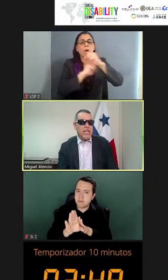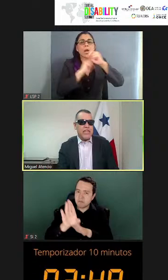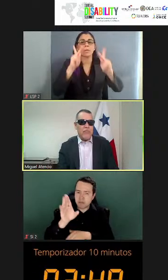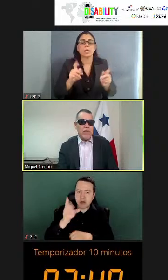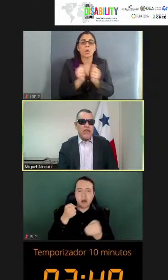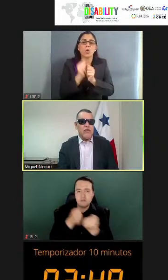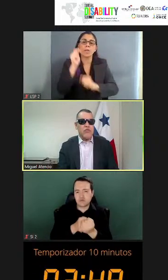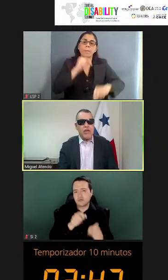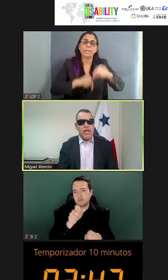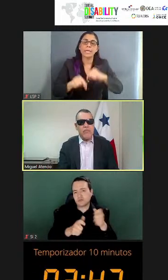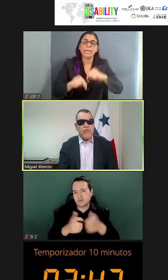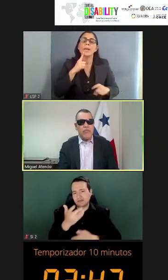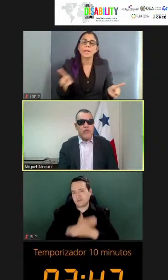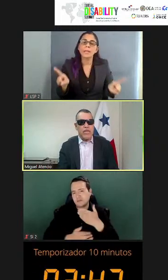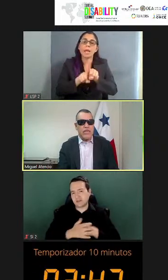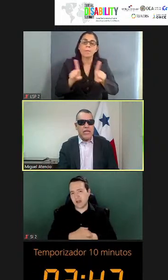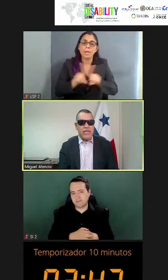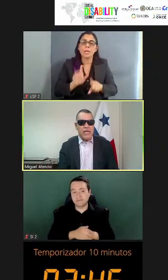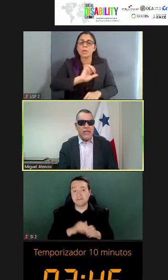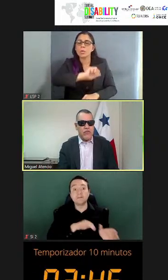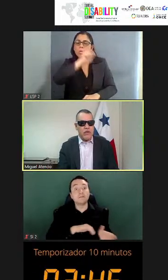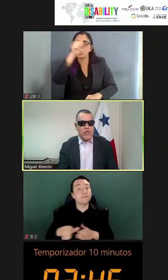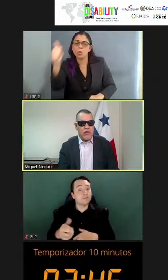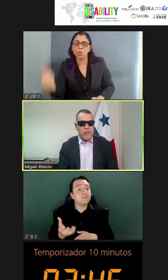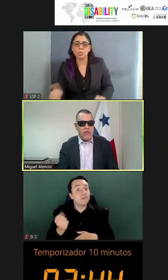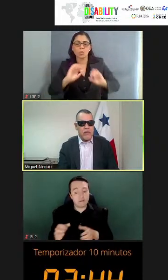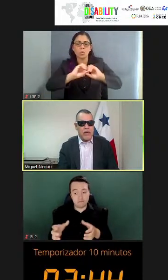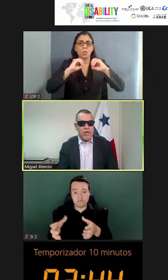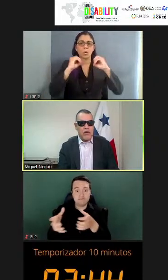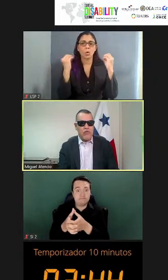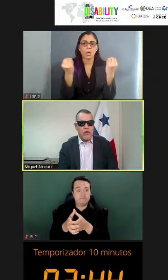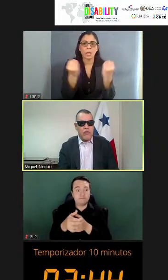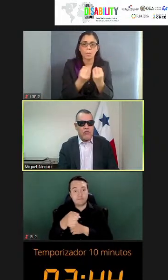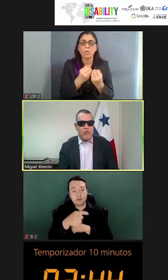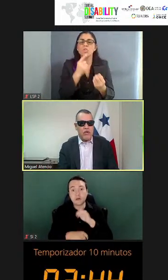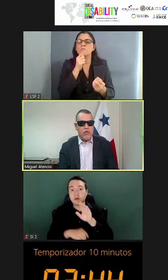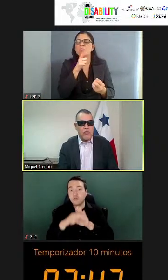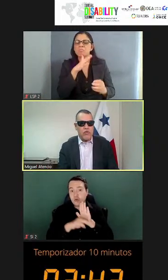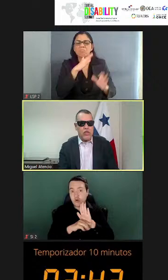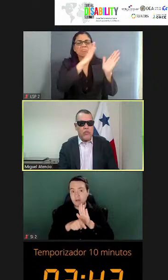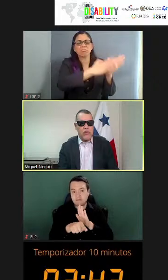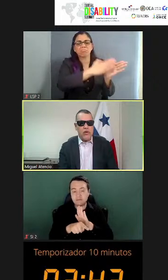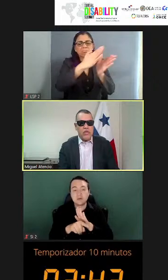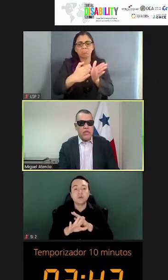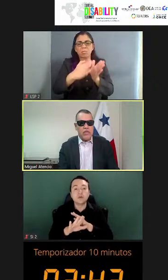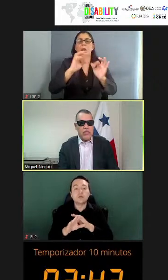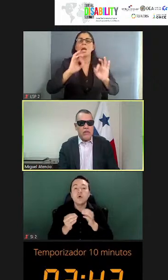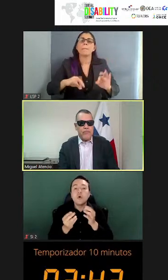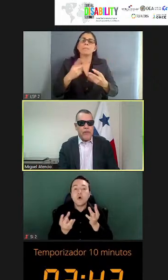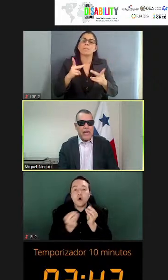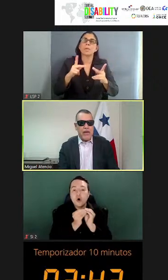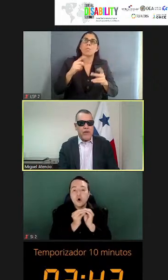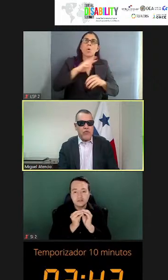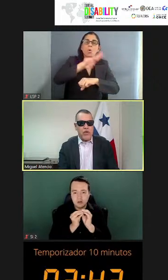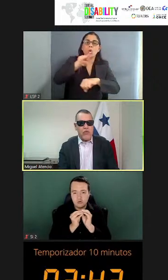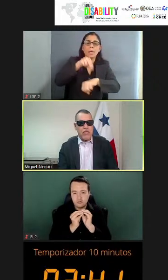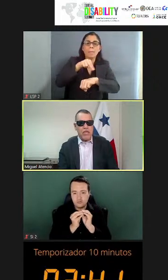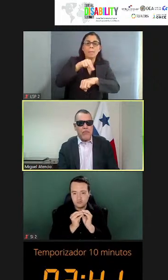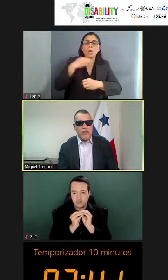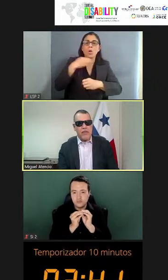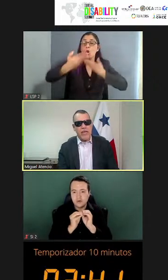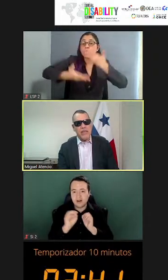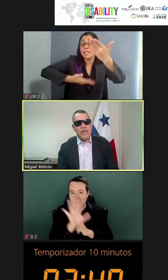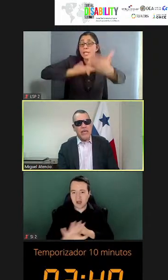support for persons with disabilities there is another important organism which is within this framework which is the